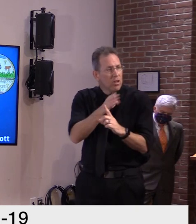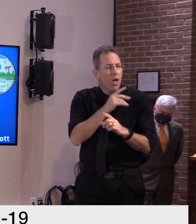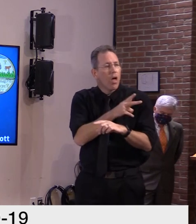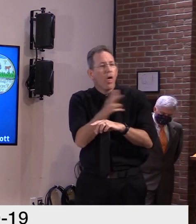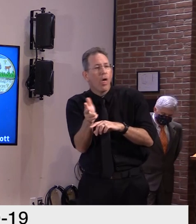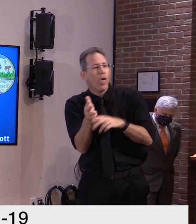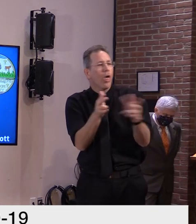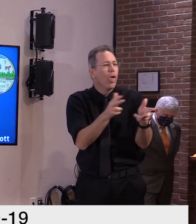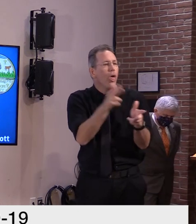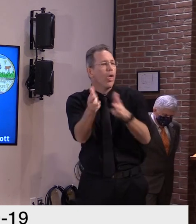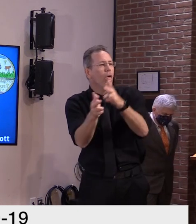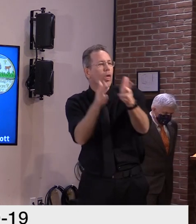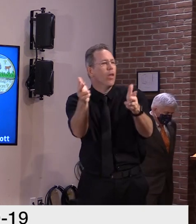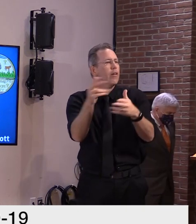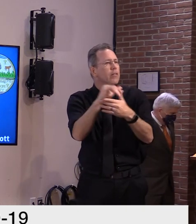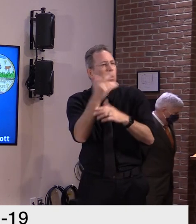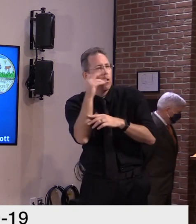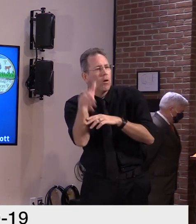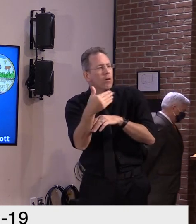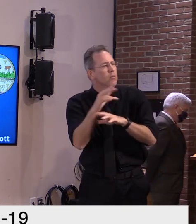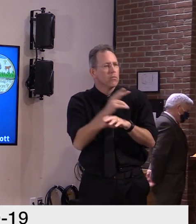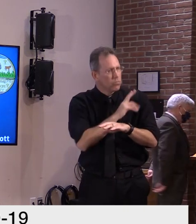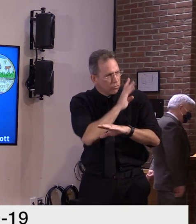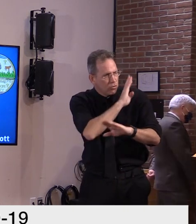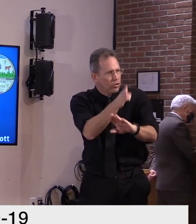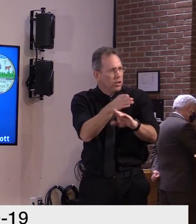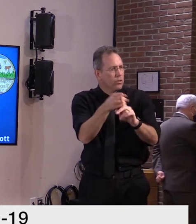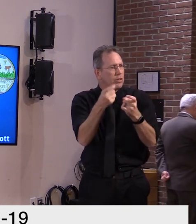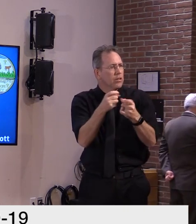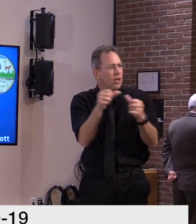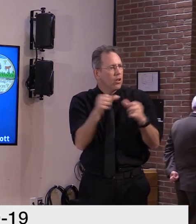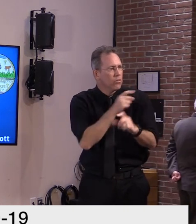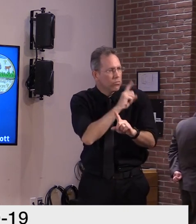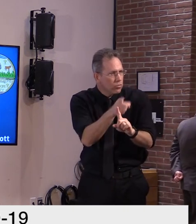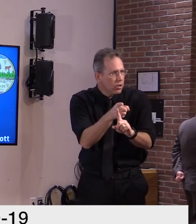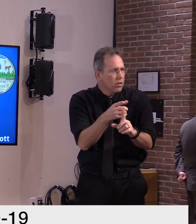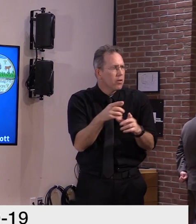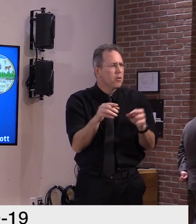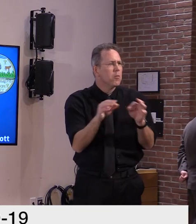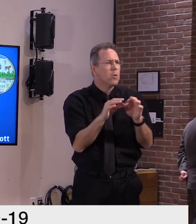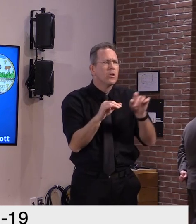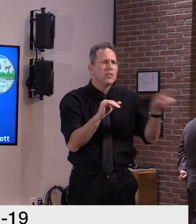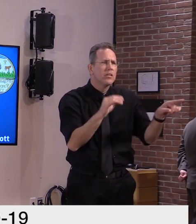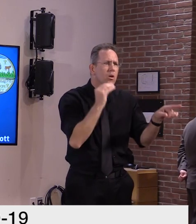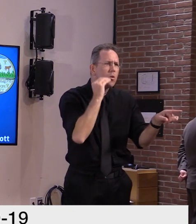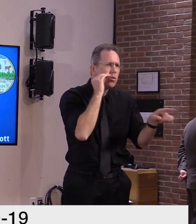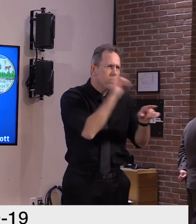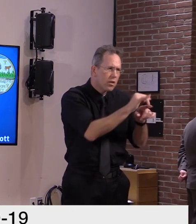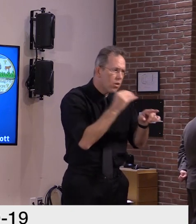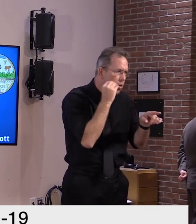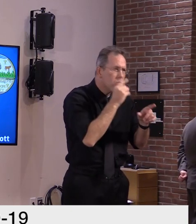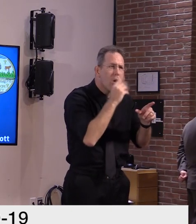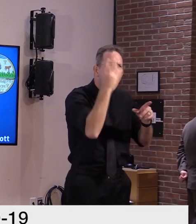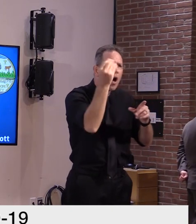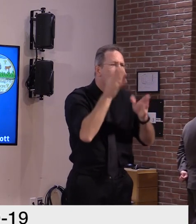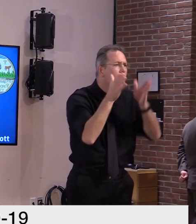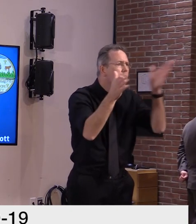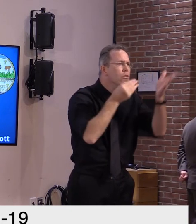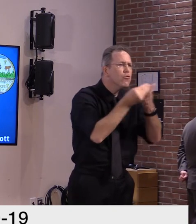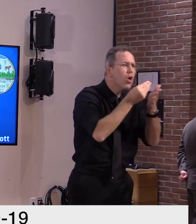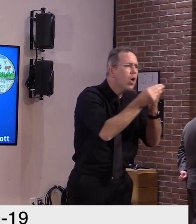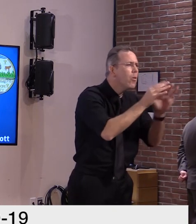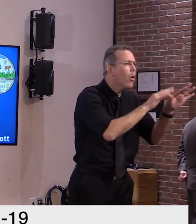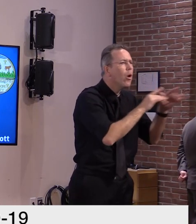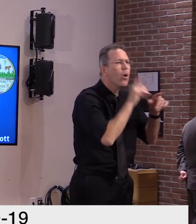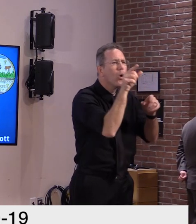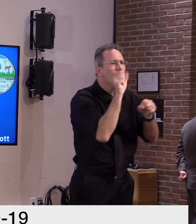here. It's worth the quarantine, folks. If you want to come to Vermont, it's worth working from home for a week. It's